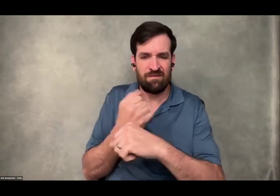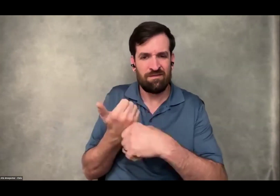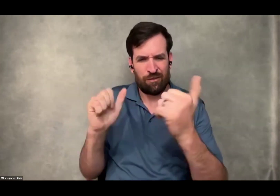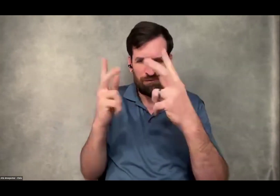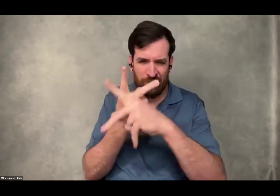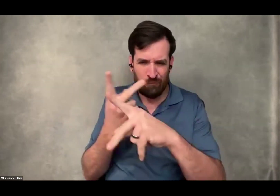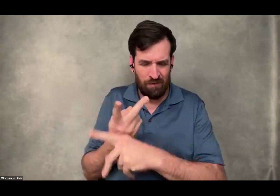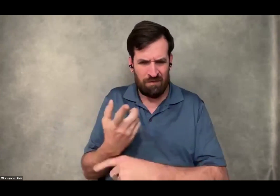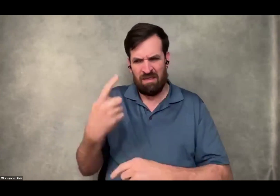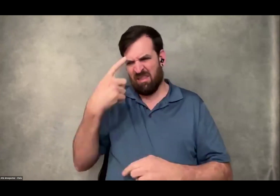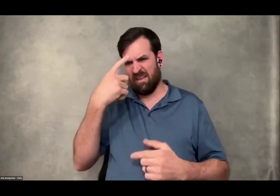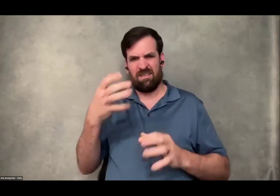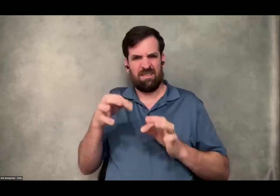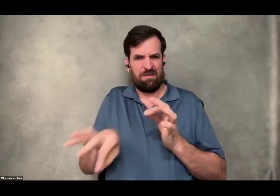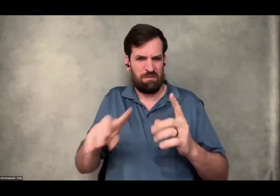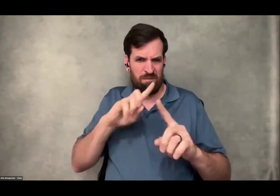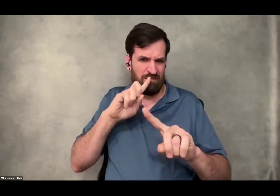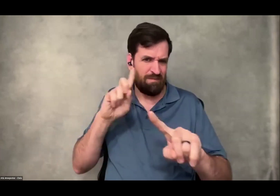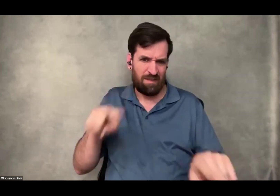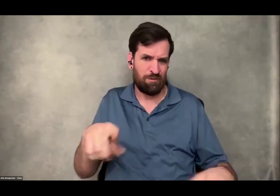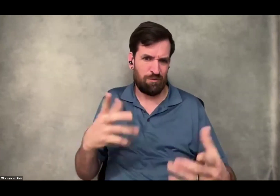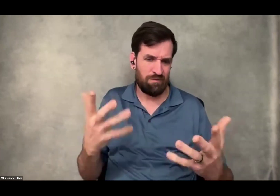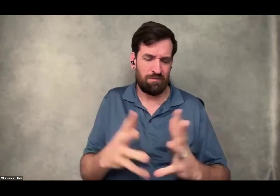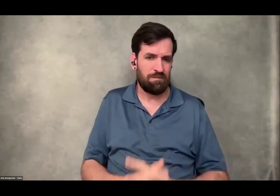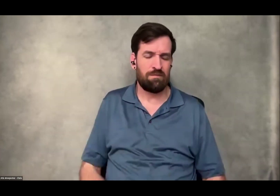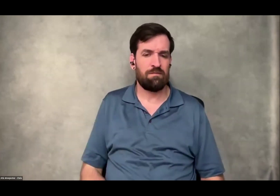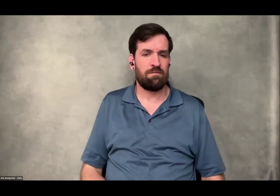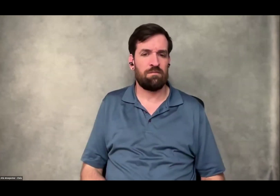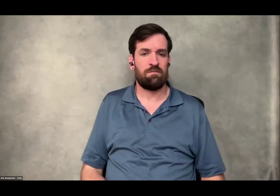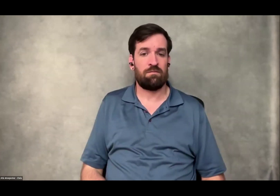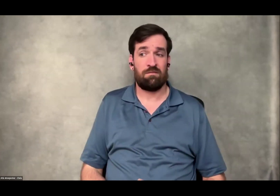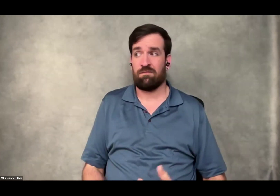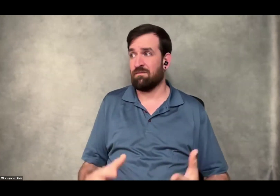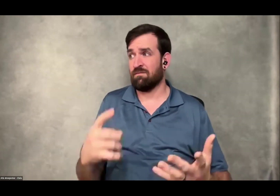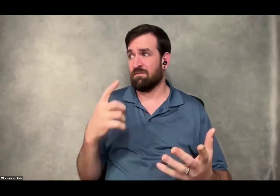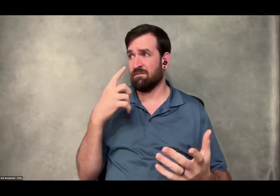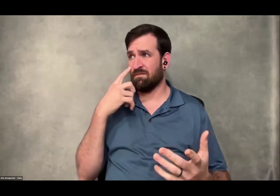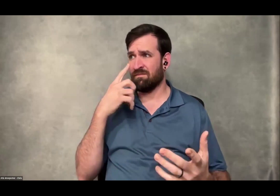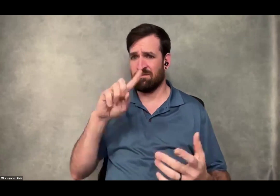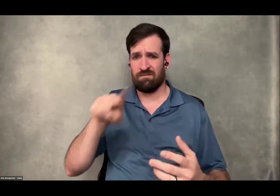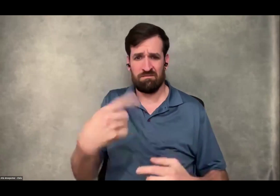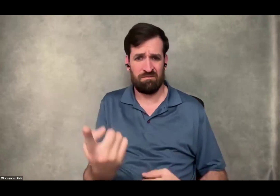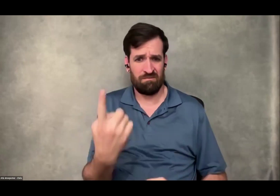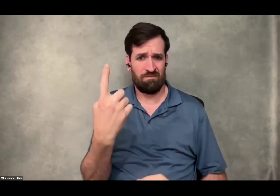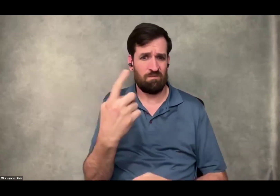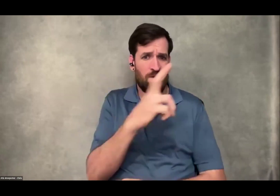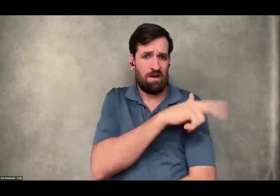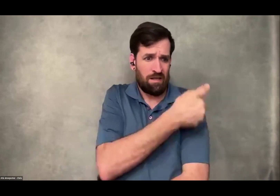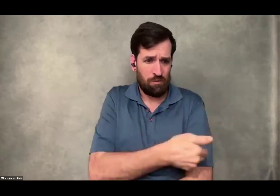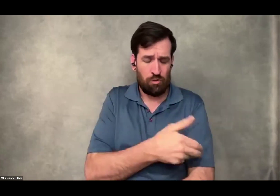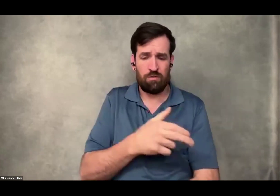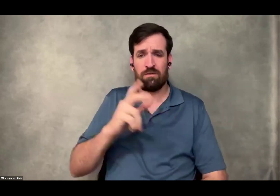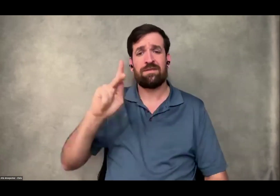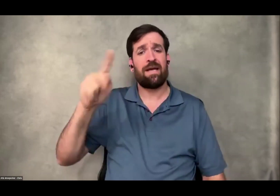what I thought was a pretty simple thing. I think there's only one hospital for Kaiser and San Leandro.